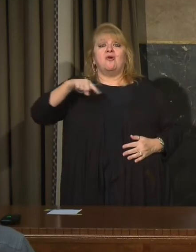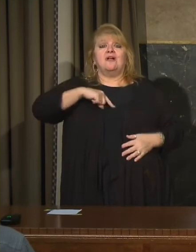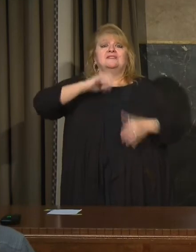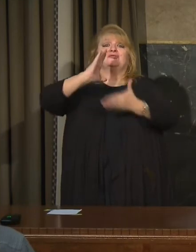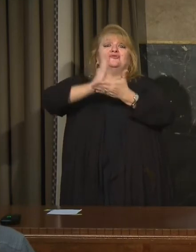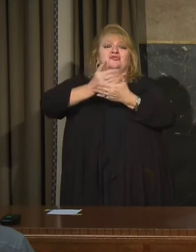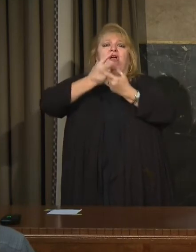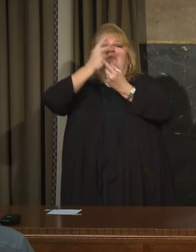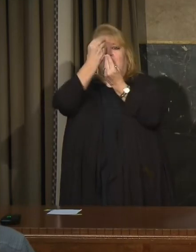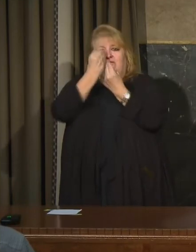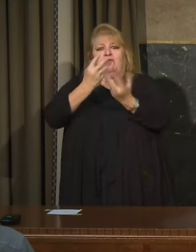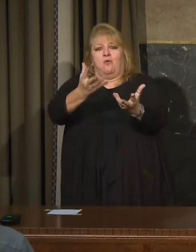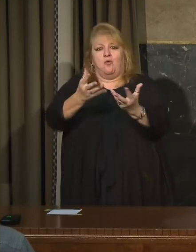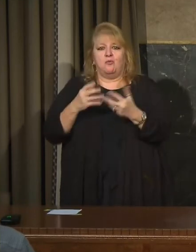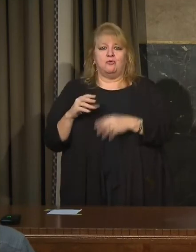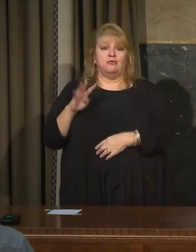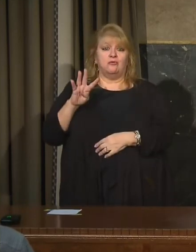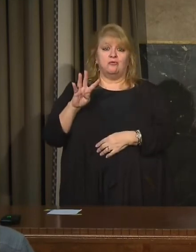60 lives being lost a day,